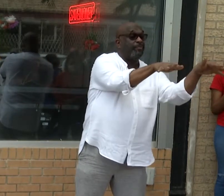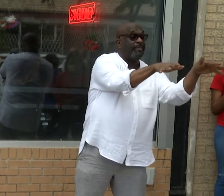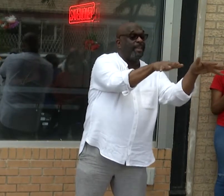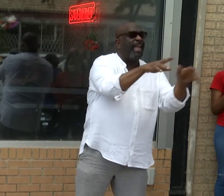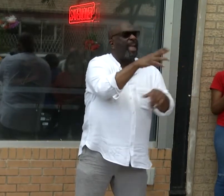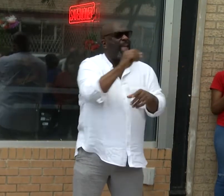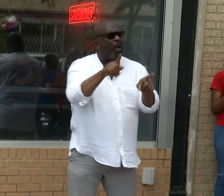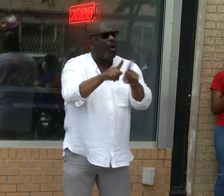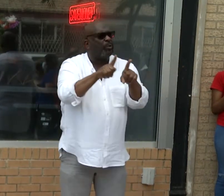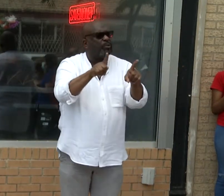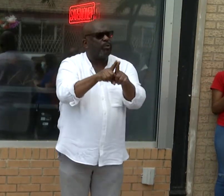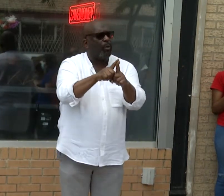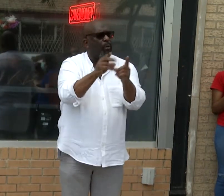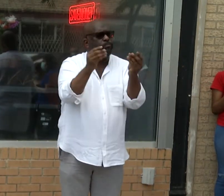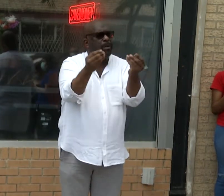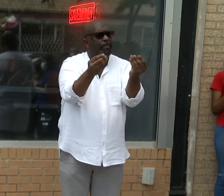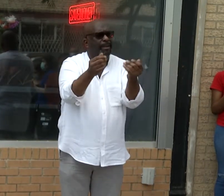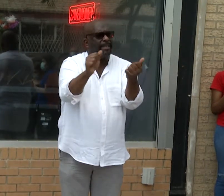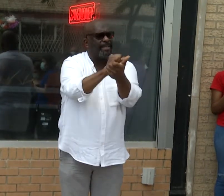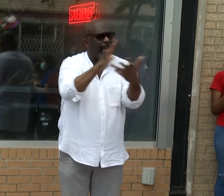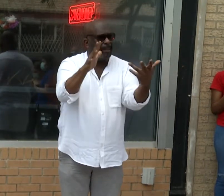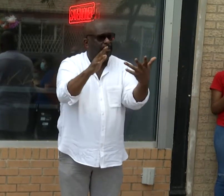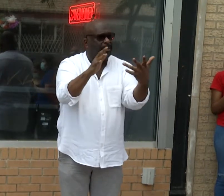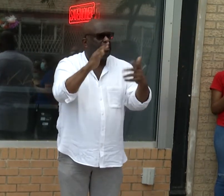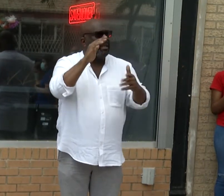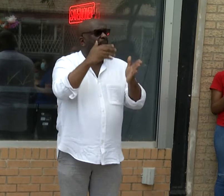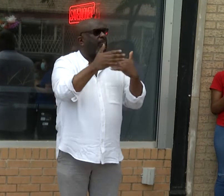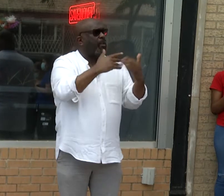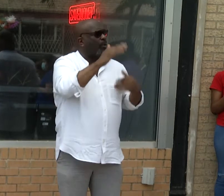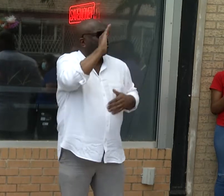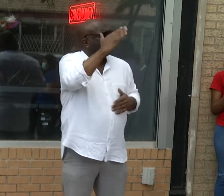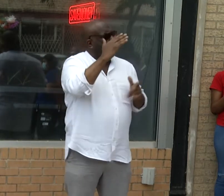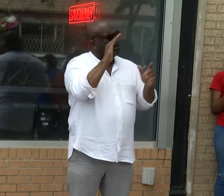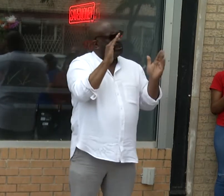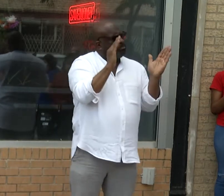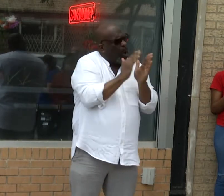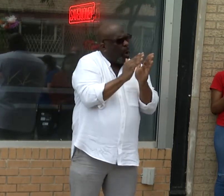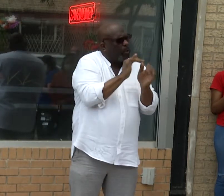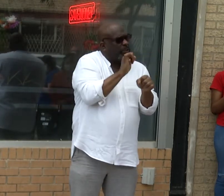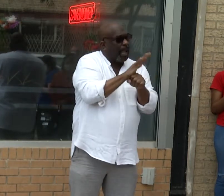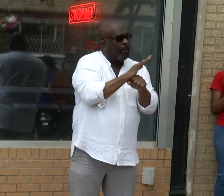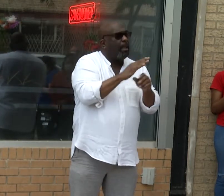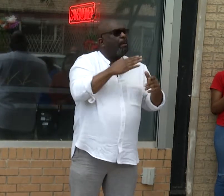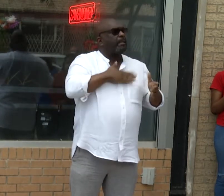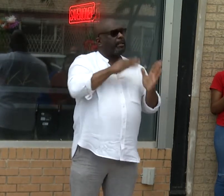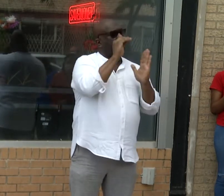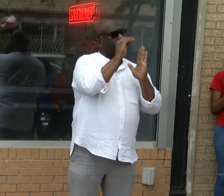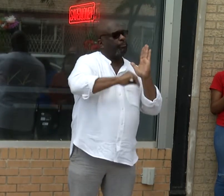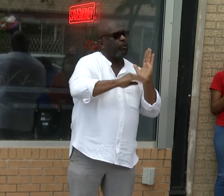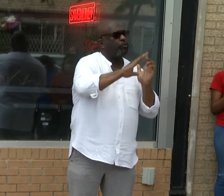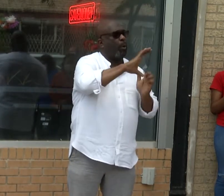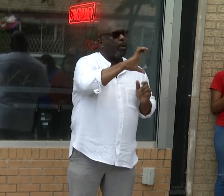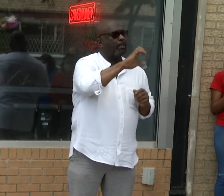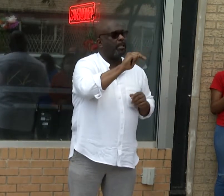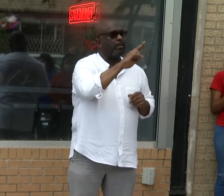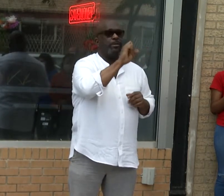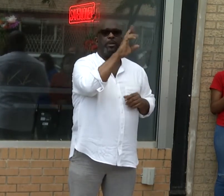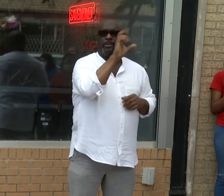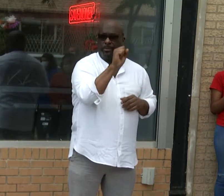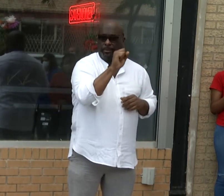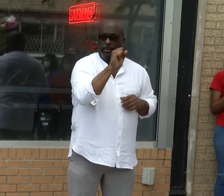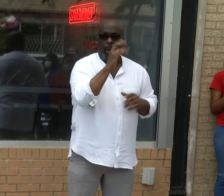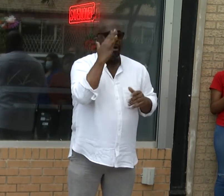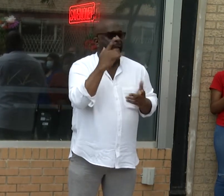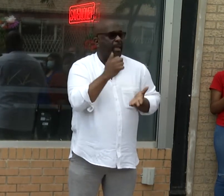seems small, please complete the census, because it's an important action toward rebuilding and investing in our